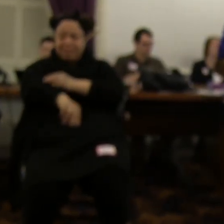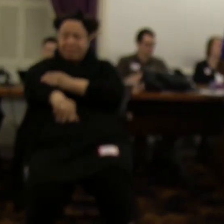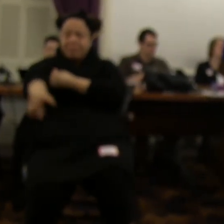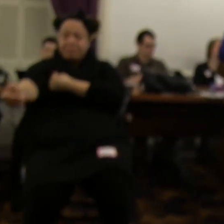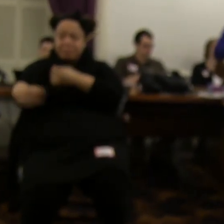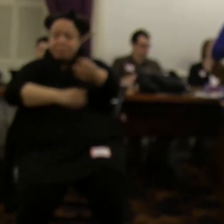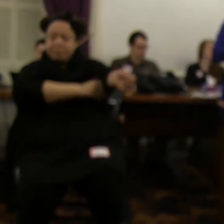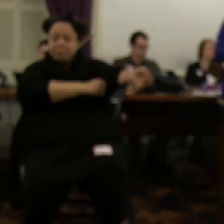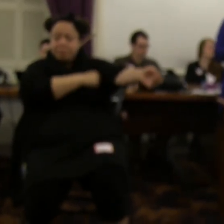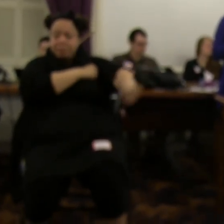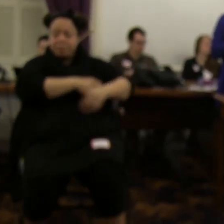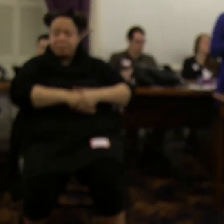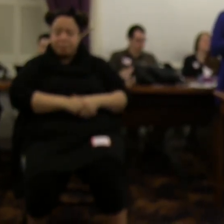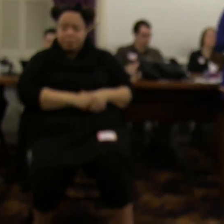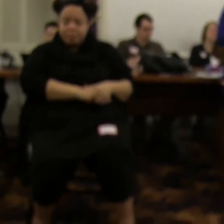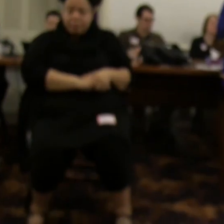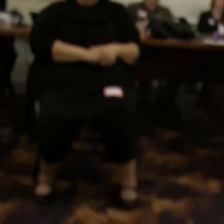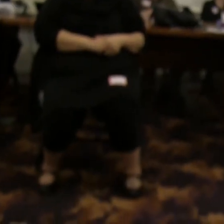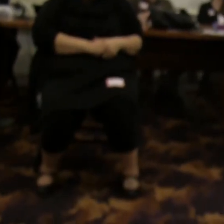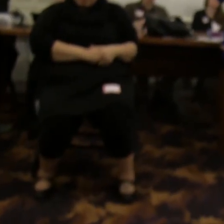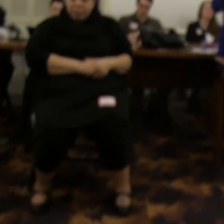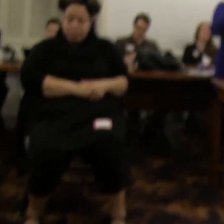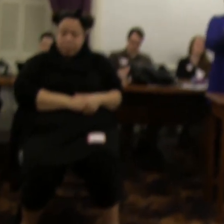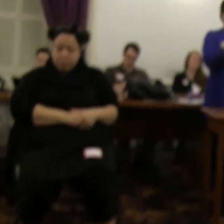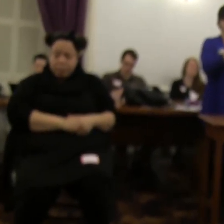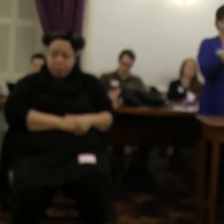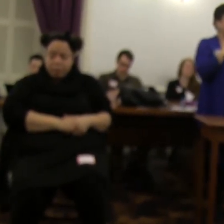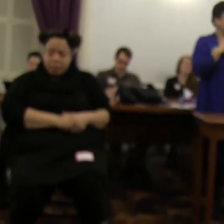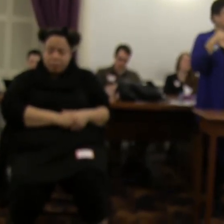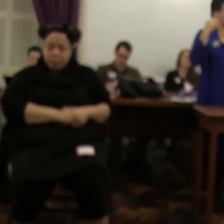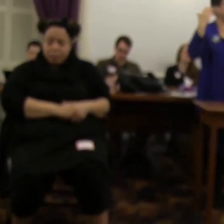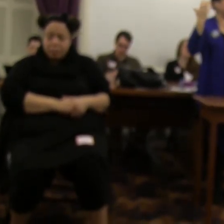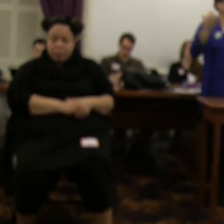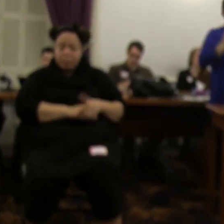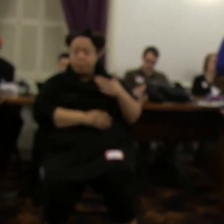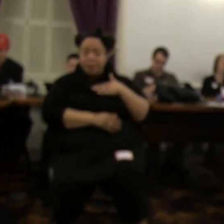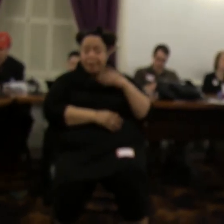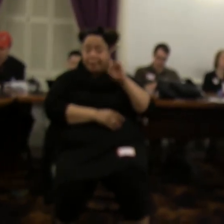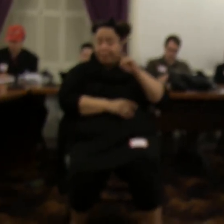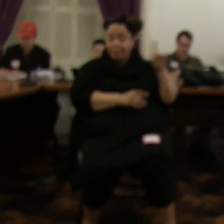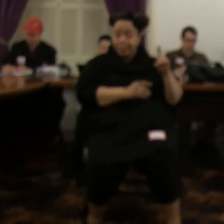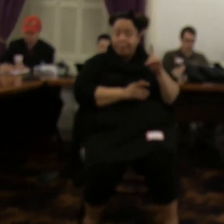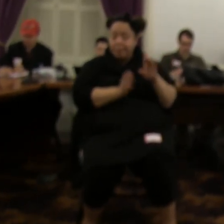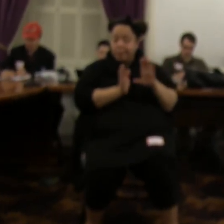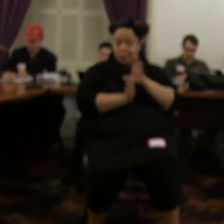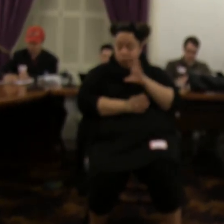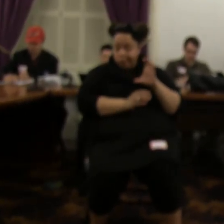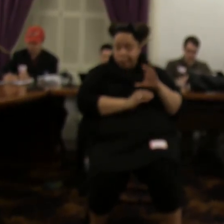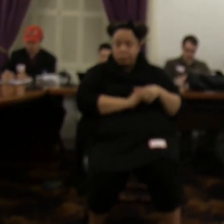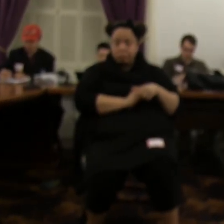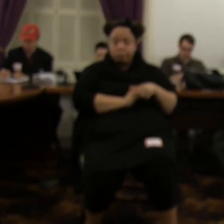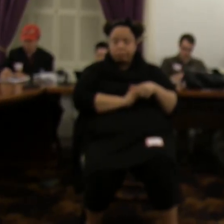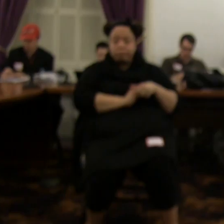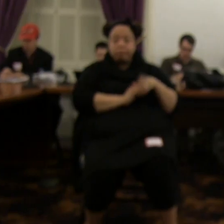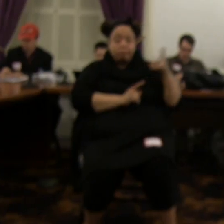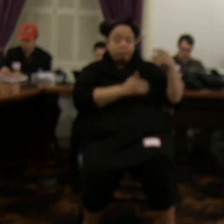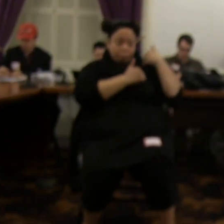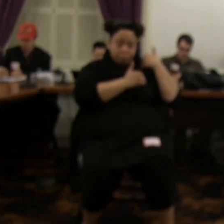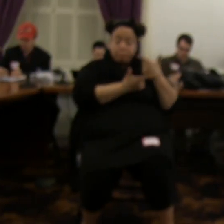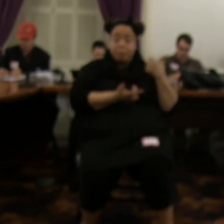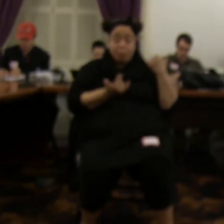services to people with a wide range of disabilities to meet a wide range of needs. And one of the